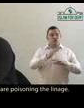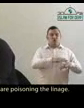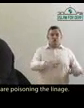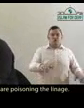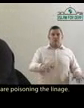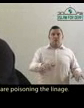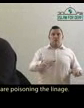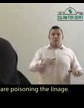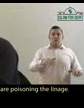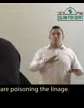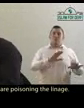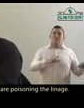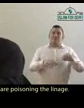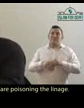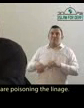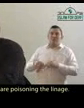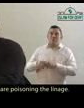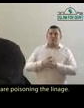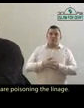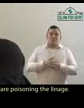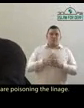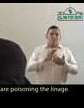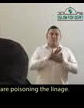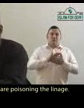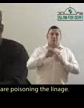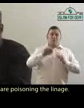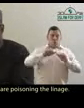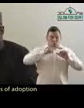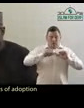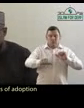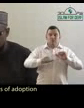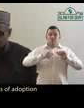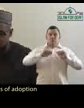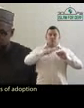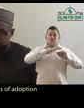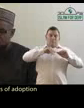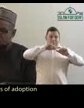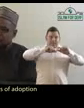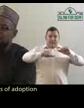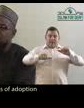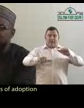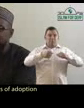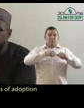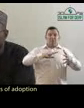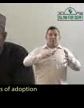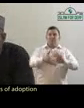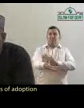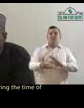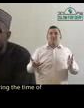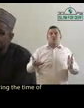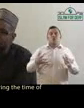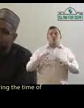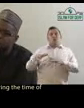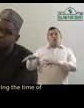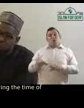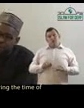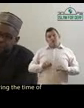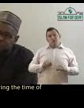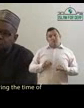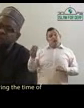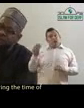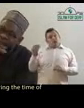who are illegitimate. And you are poisoning the lineage. So when it comes to the issue of adoption, the Arabs